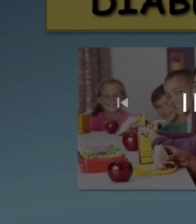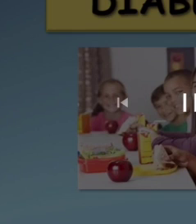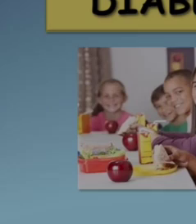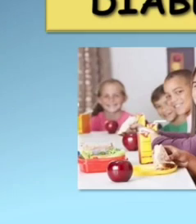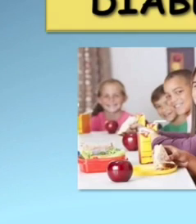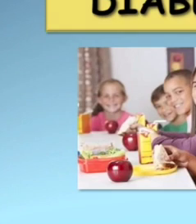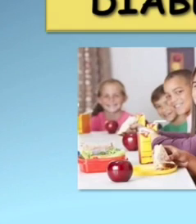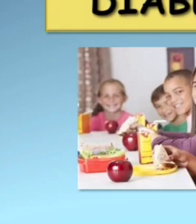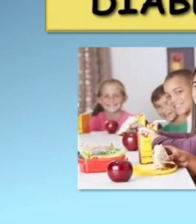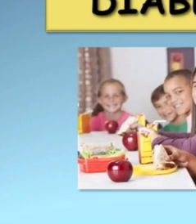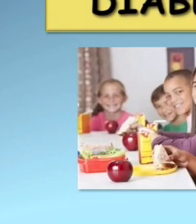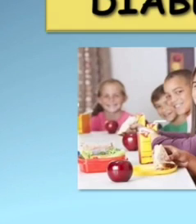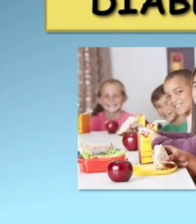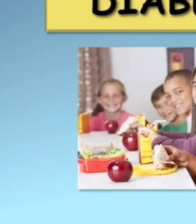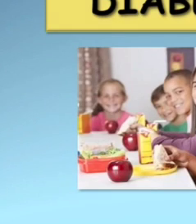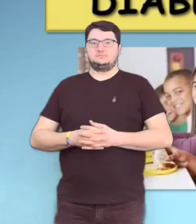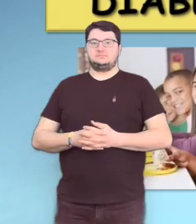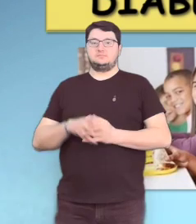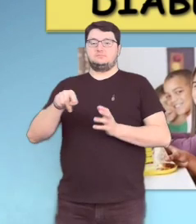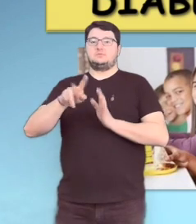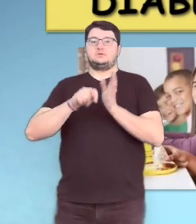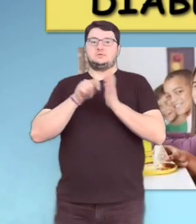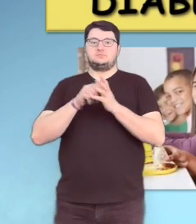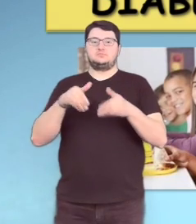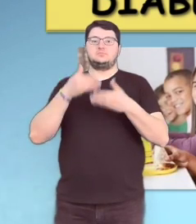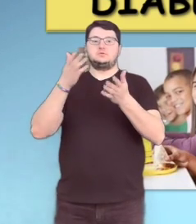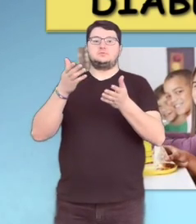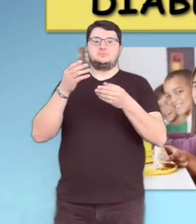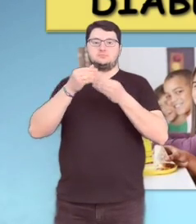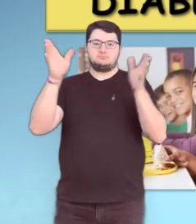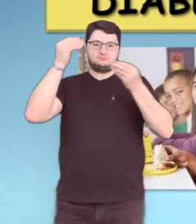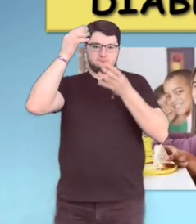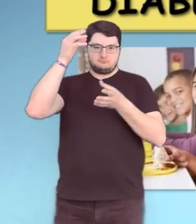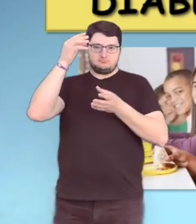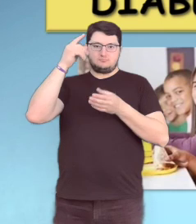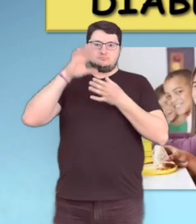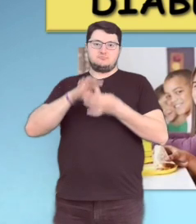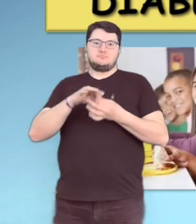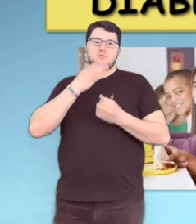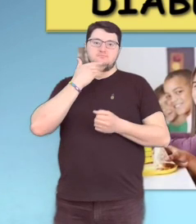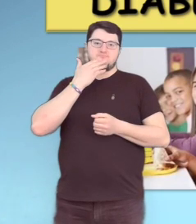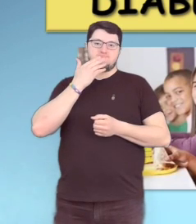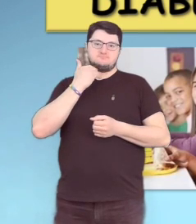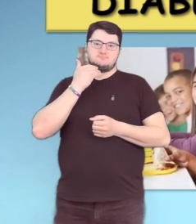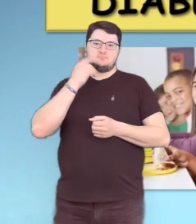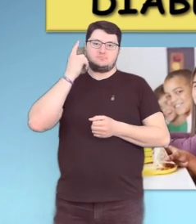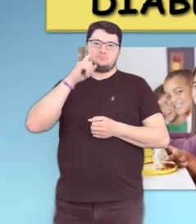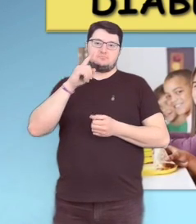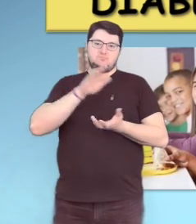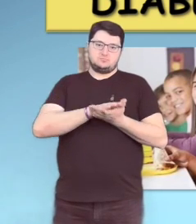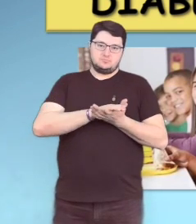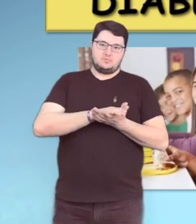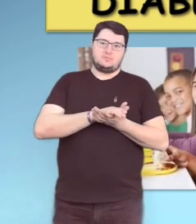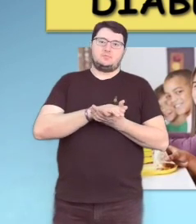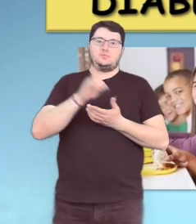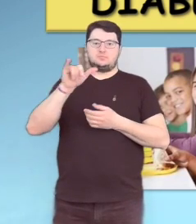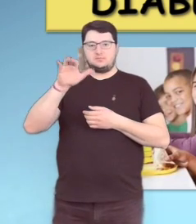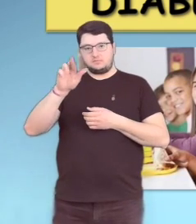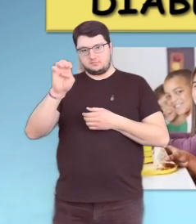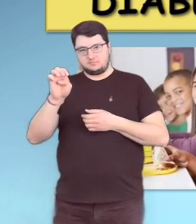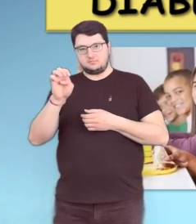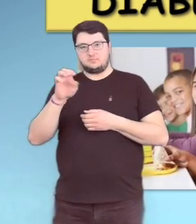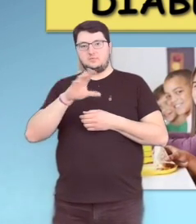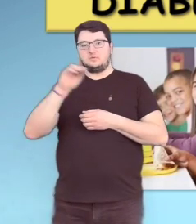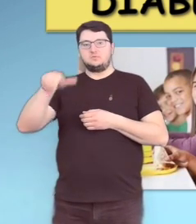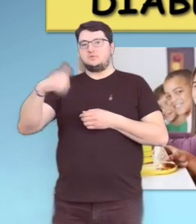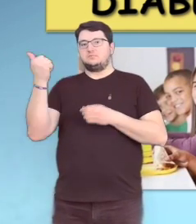This video provides general information about diabetes to schools, licensed child care facilities, and